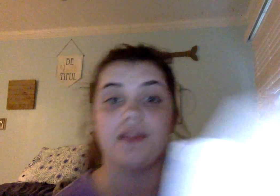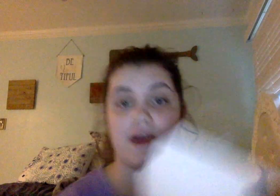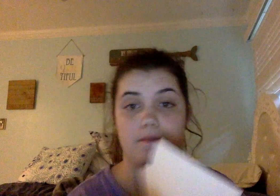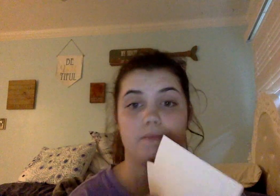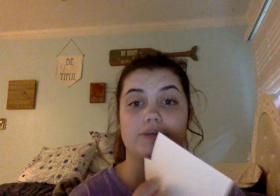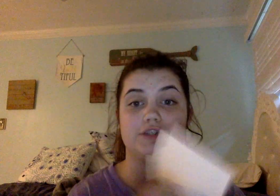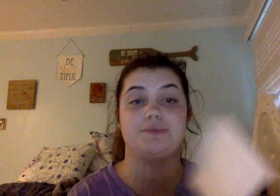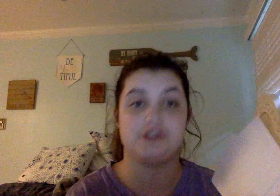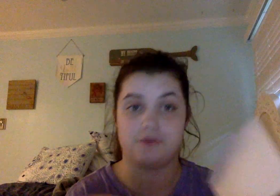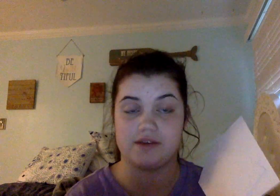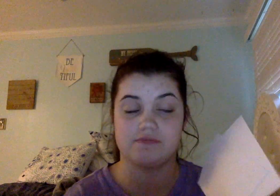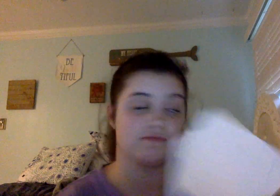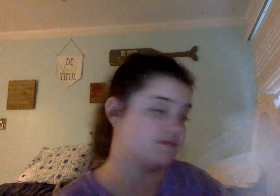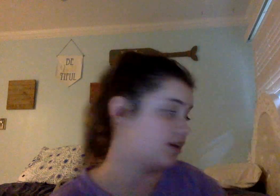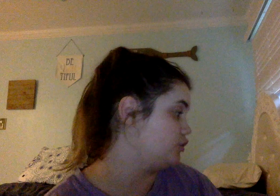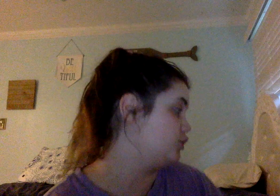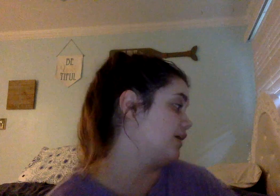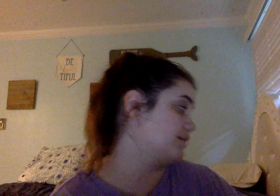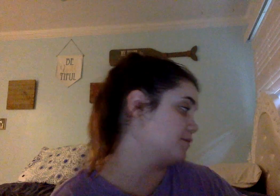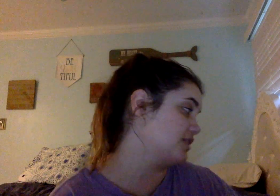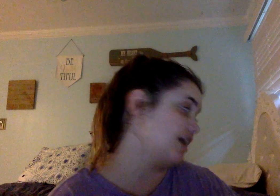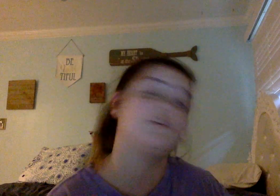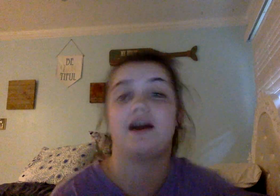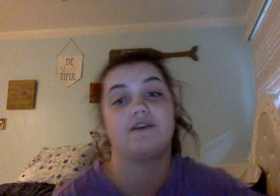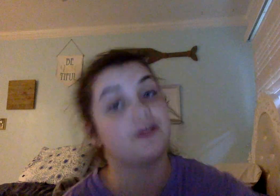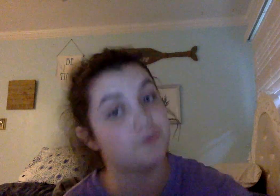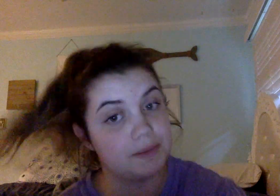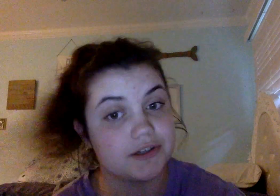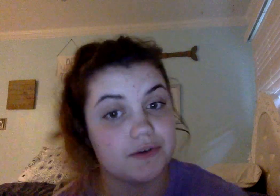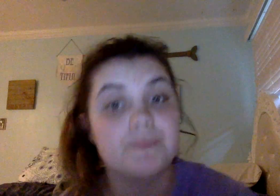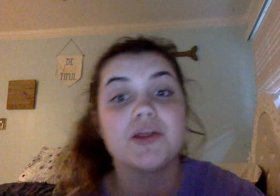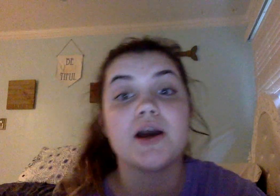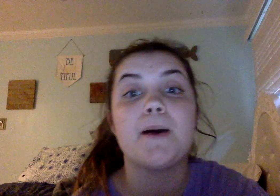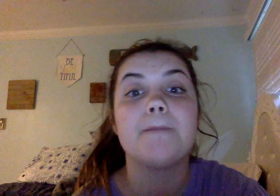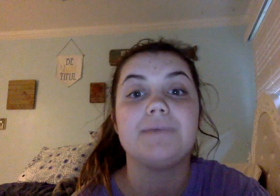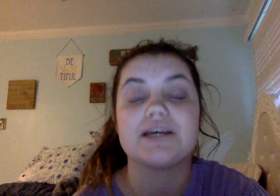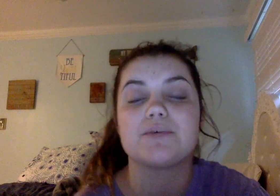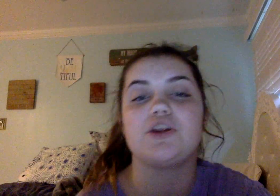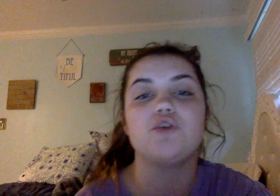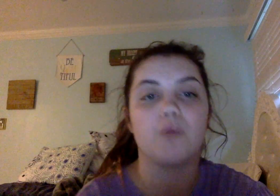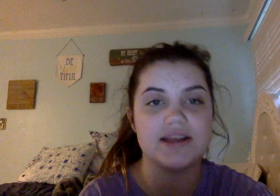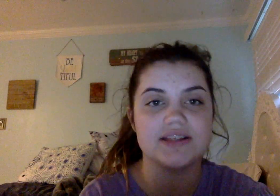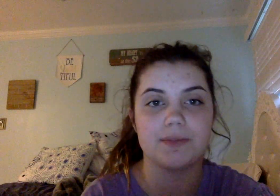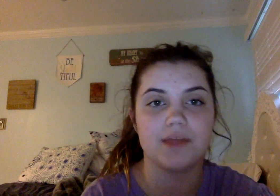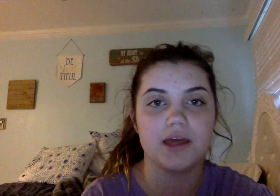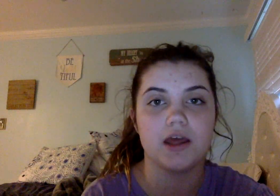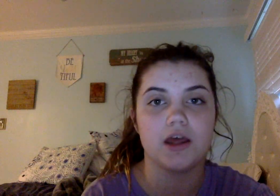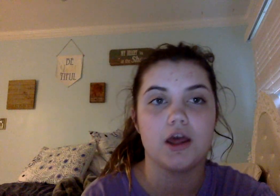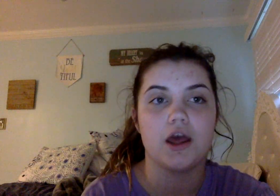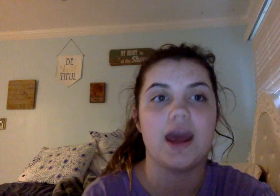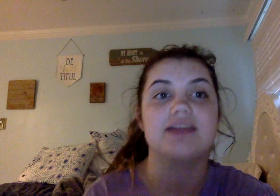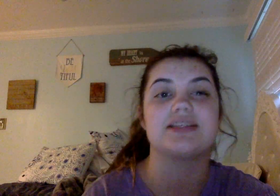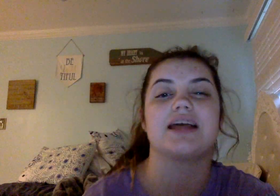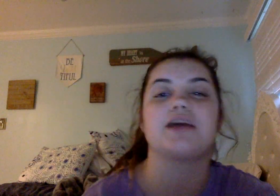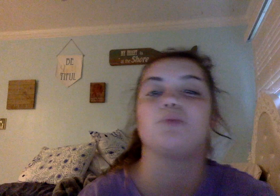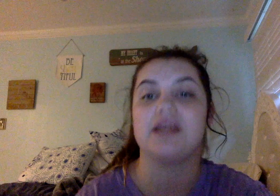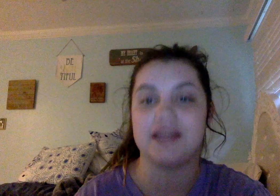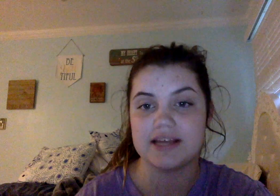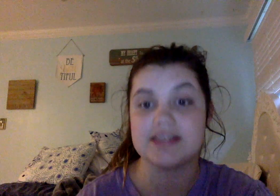them, which you would be doing, and you should write them yourself, not having other people do them, because when you write something, it's like reading it